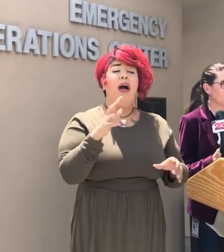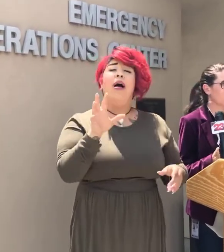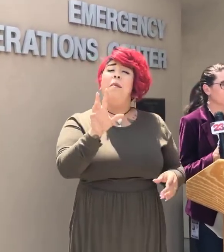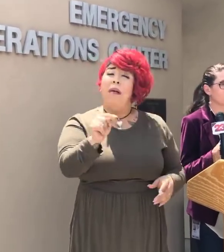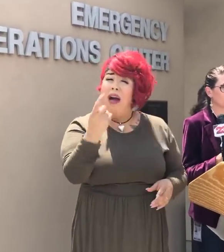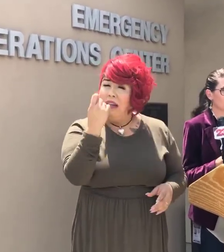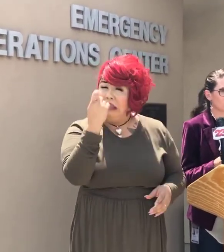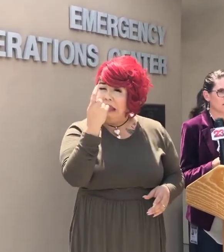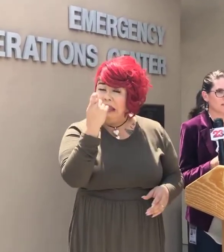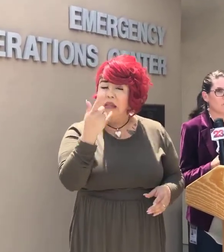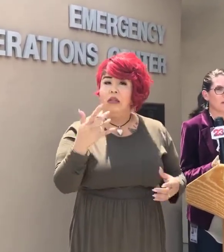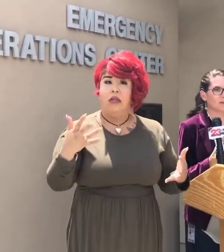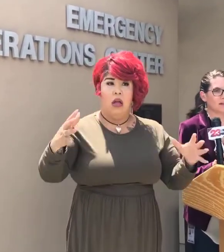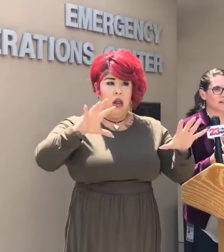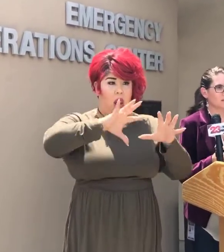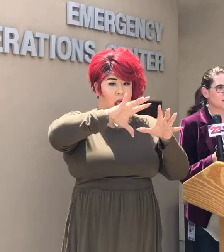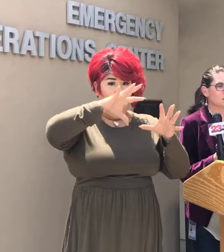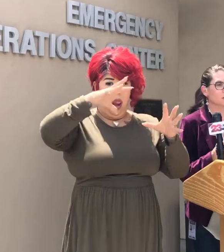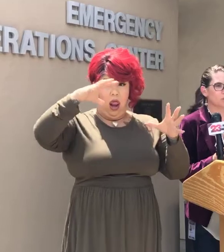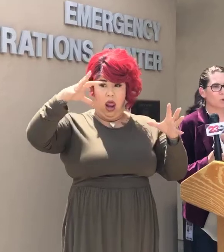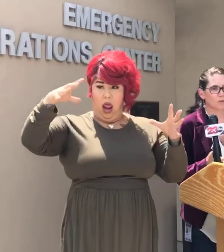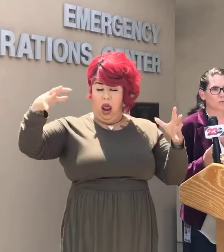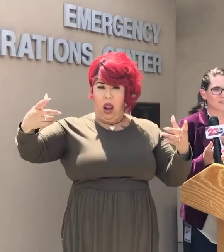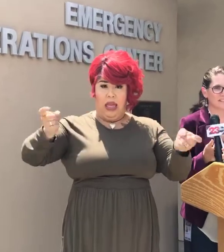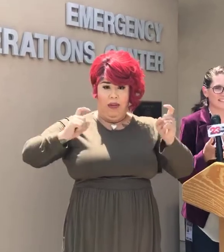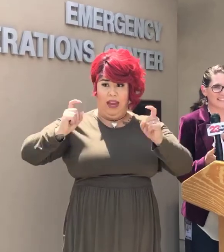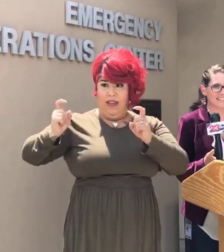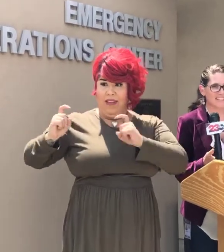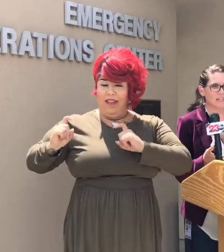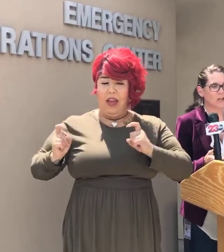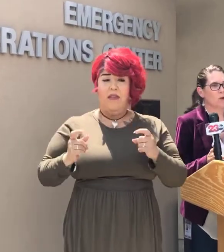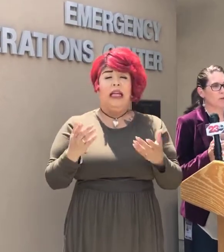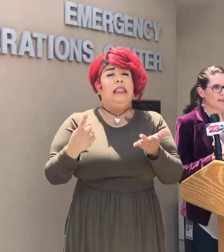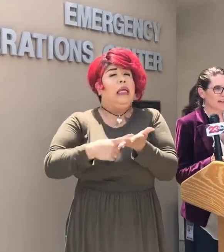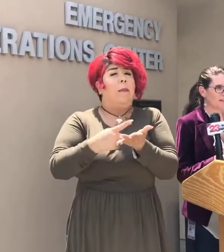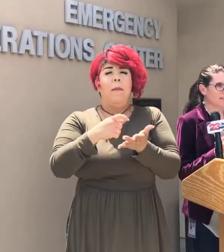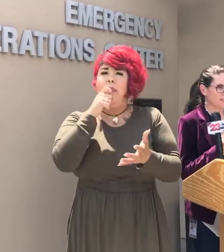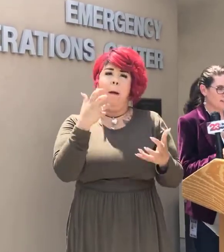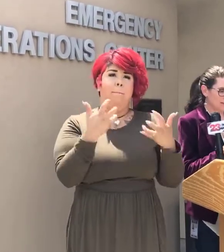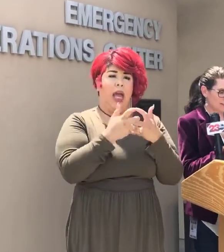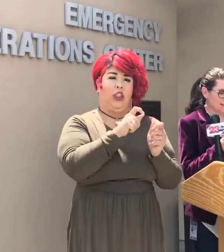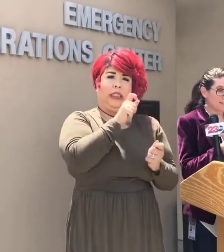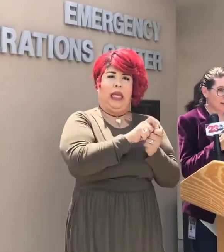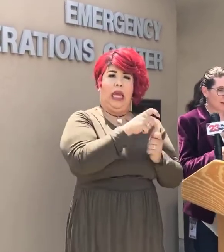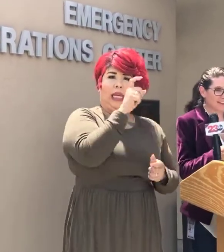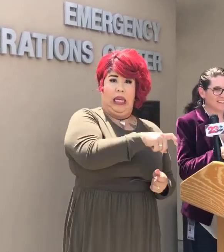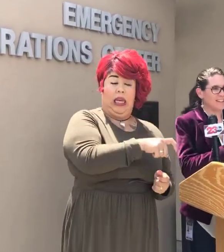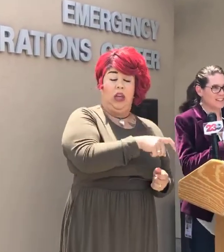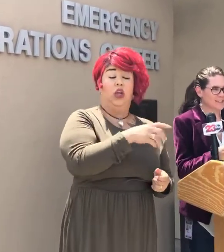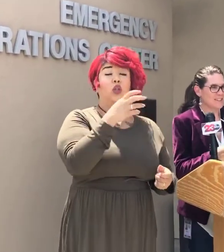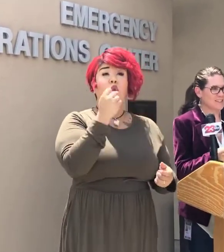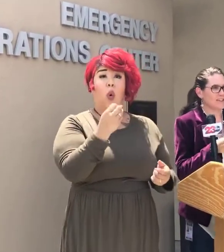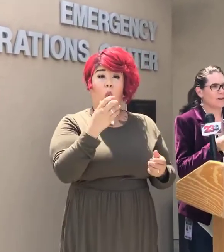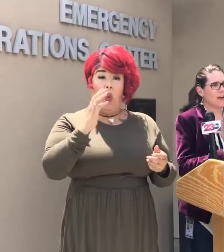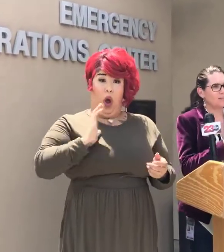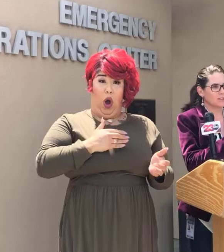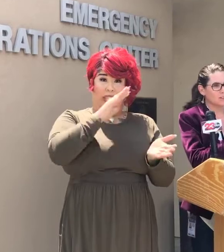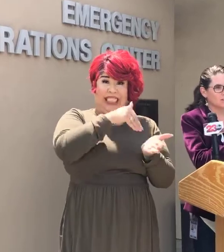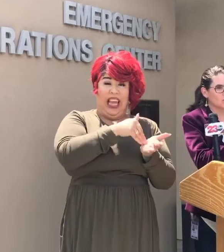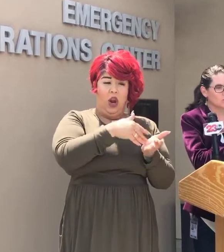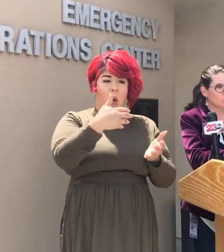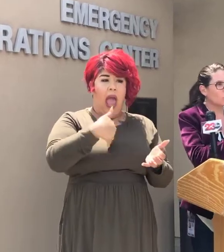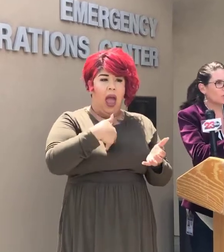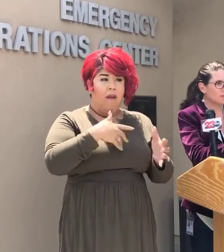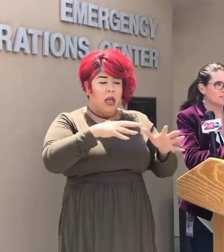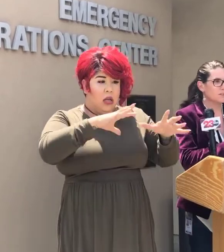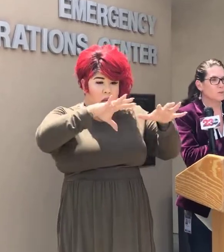when we get all of the goods in that may not necessarily be what the residents need, we then have an incident inside, this incident of having